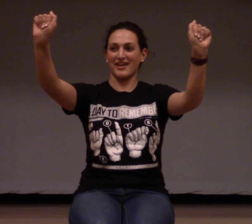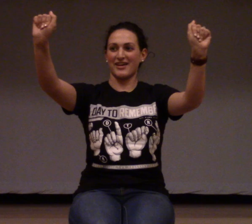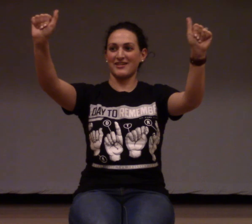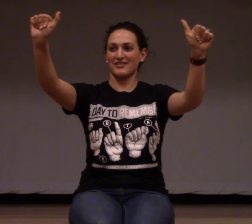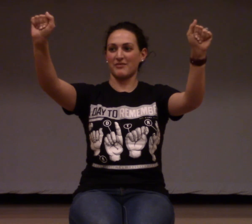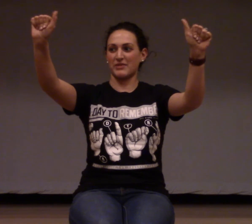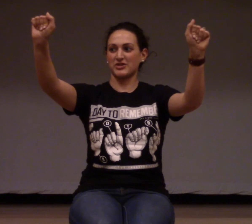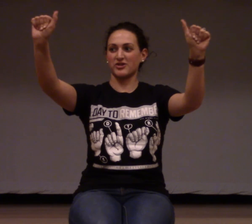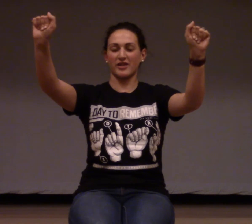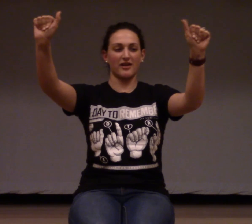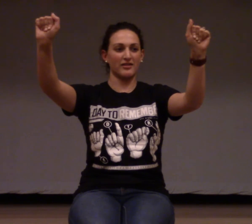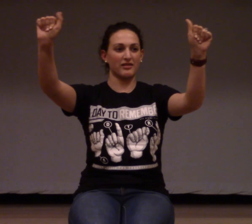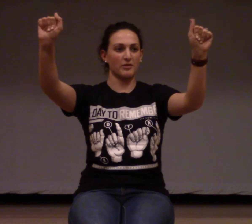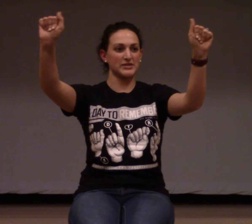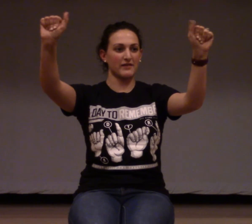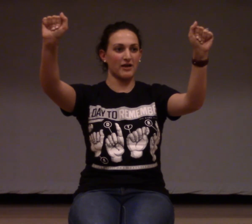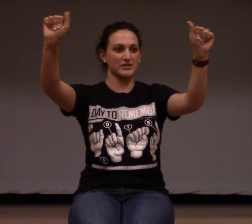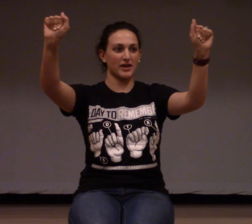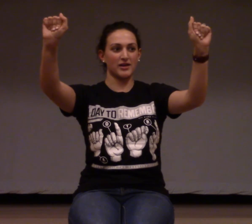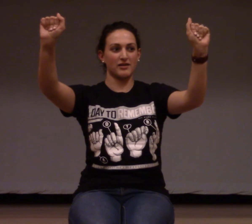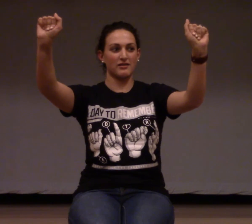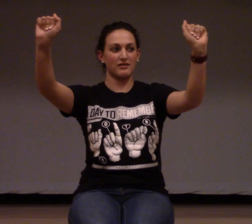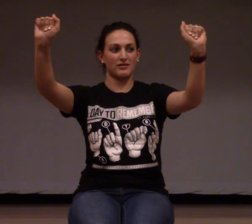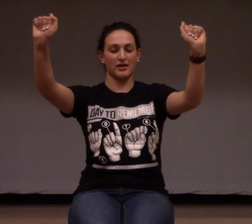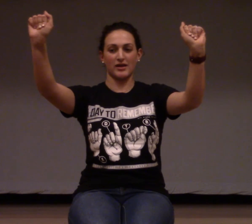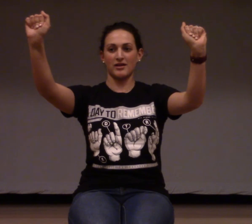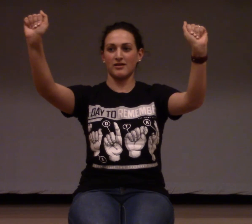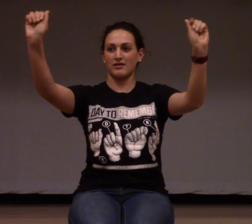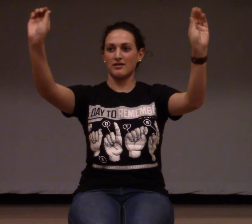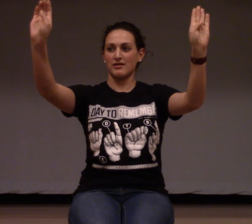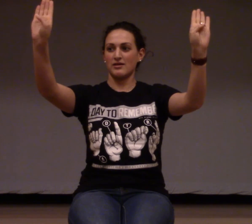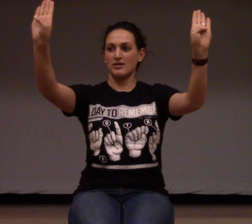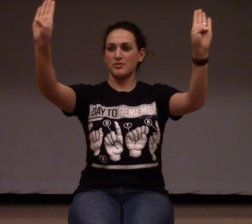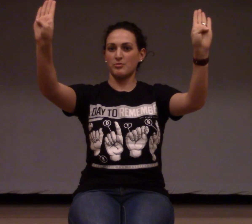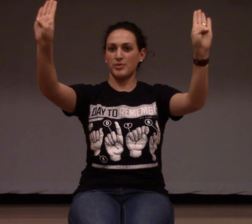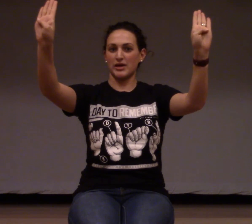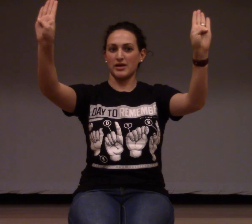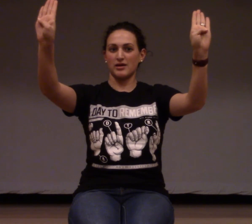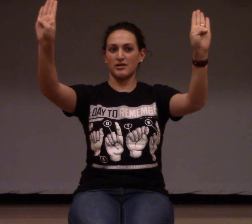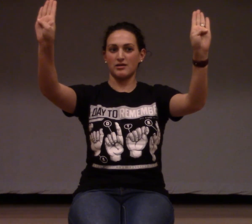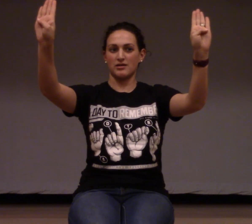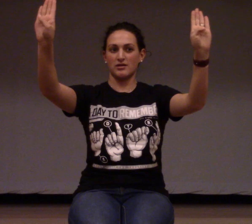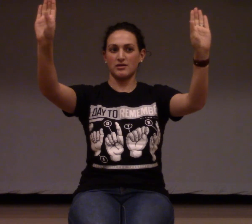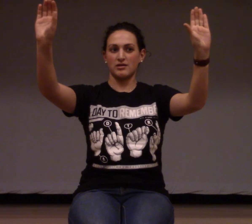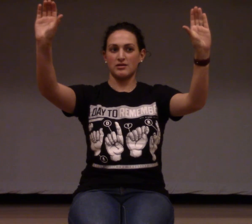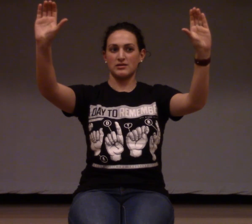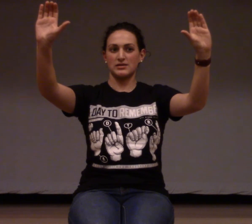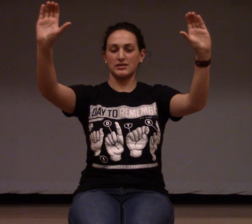A, yep, make sure that thumb is on the outside. A, B,